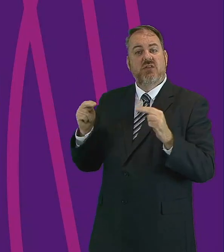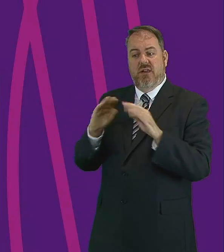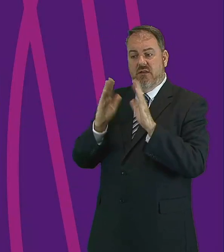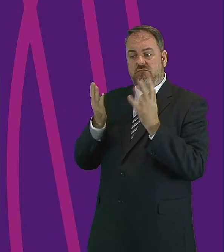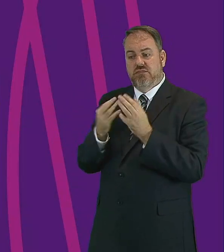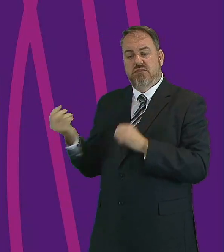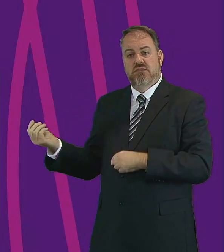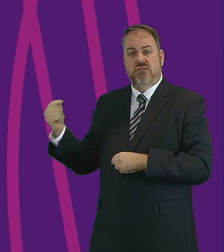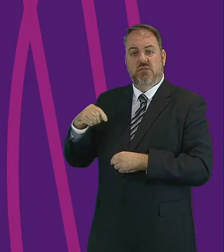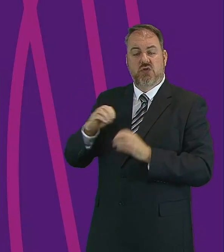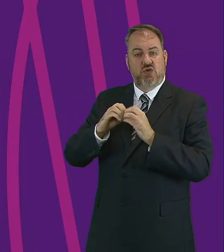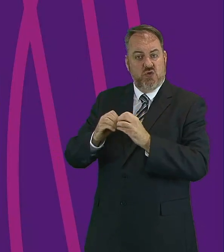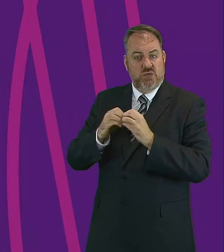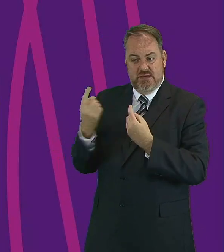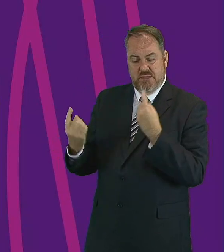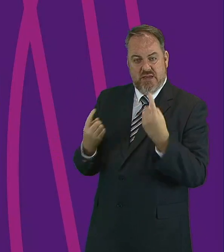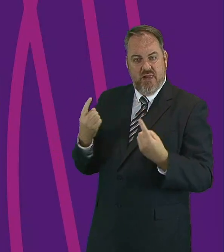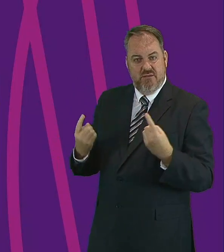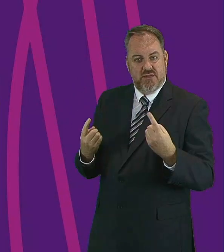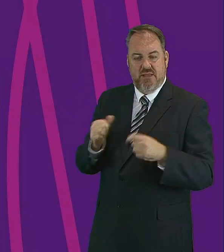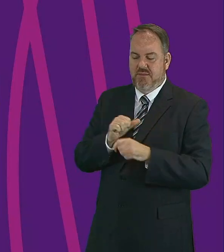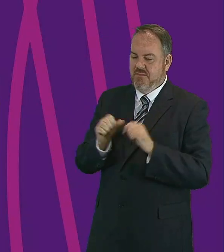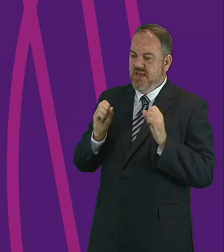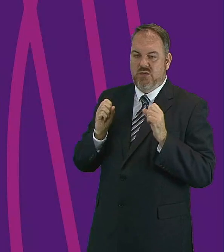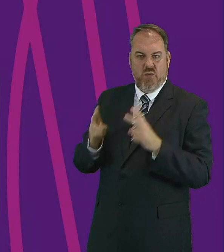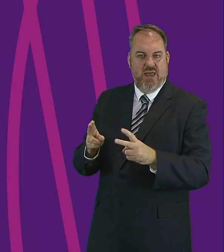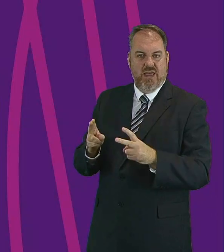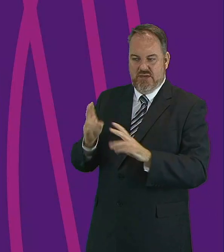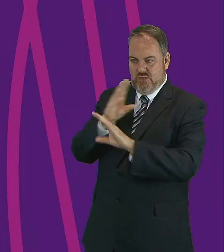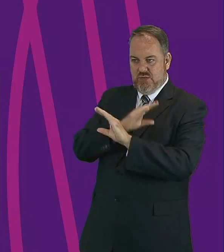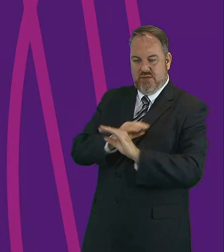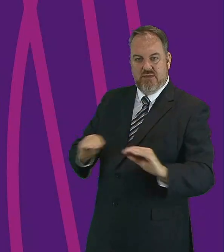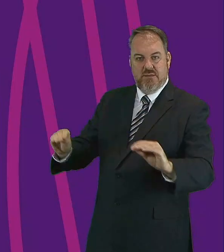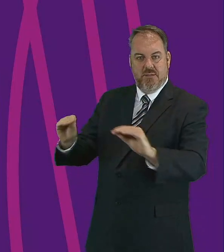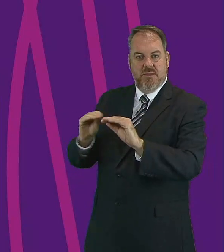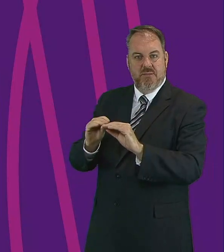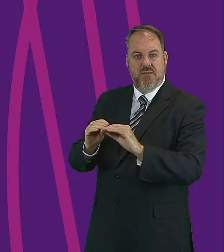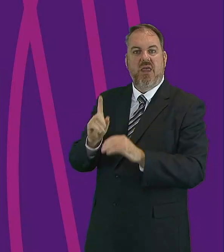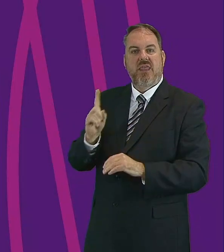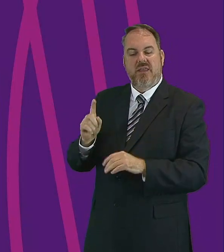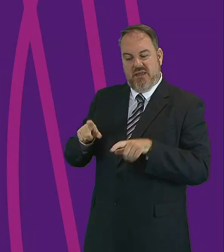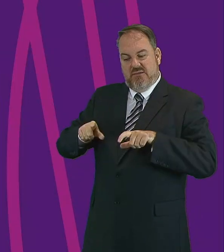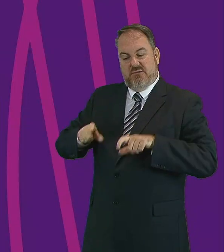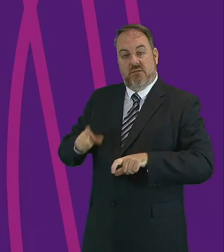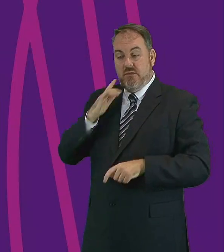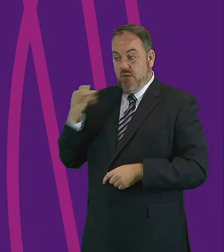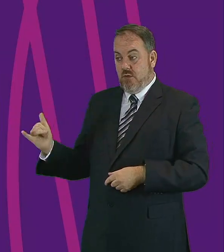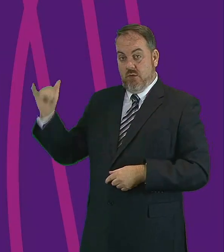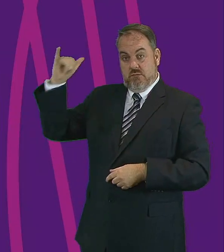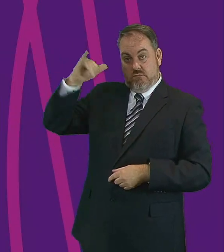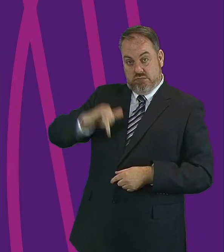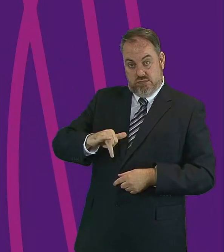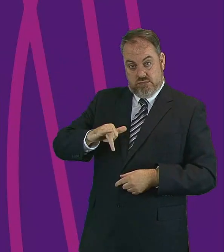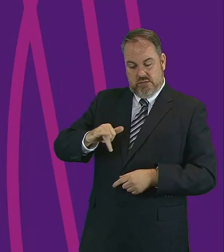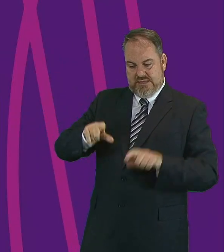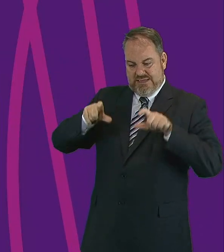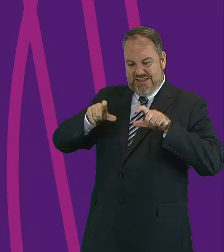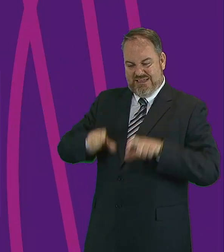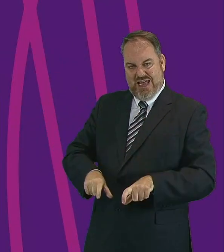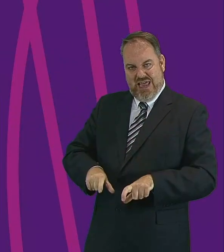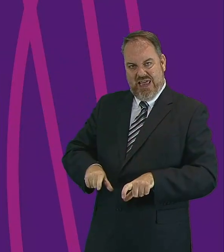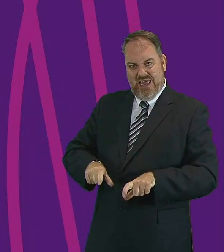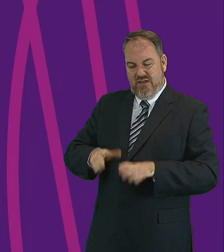key and most effective measure is to ensure that quarantine responsibilities and obligations are being